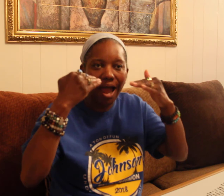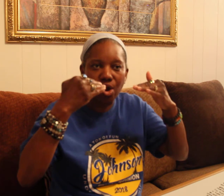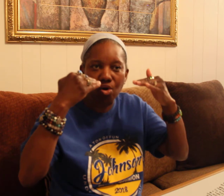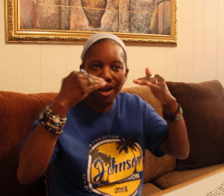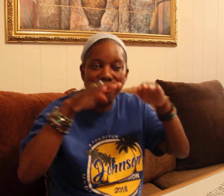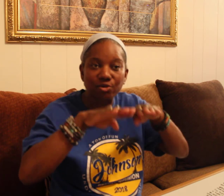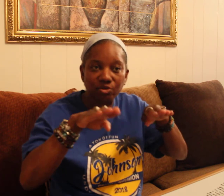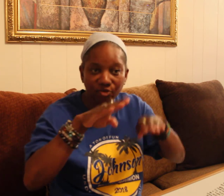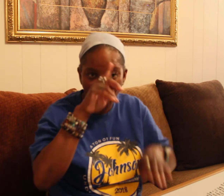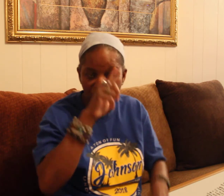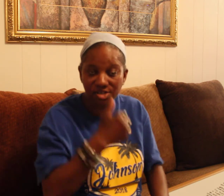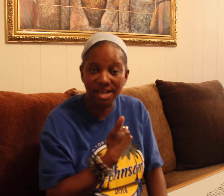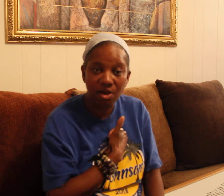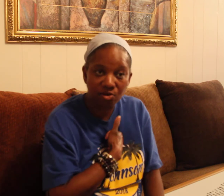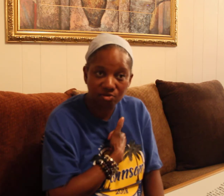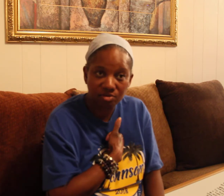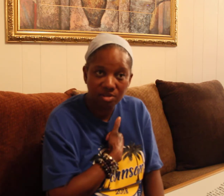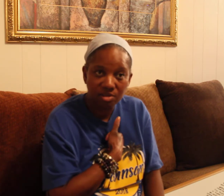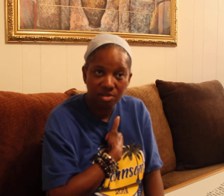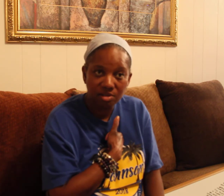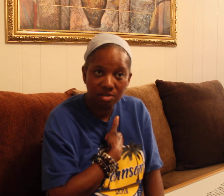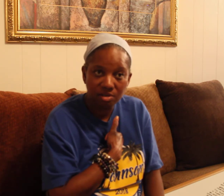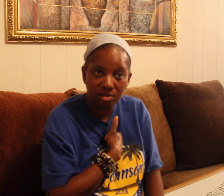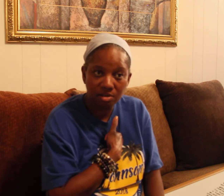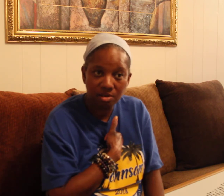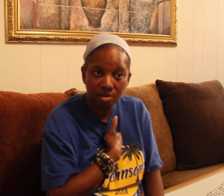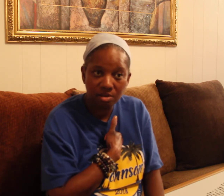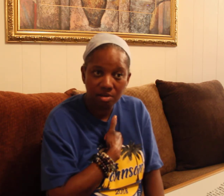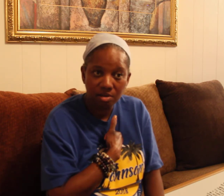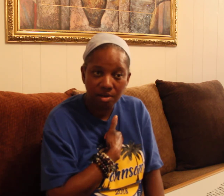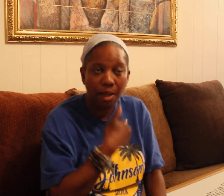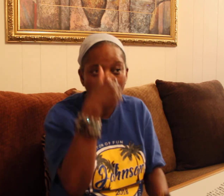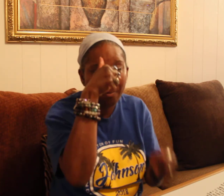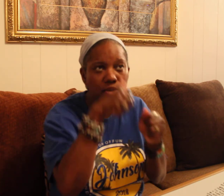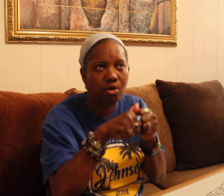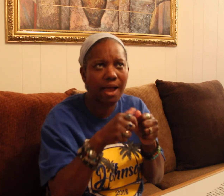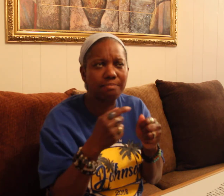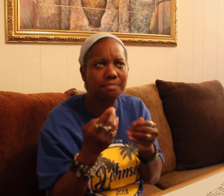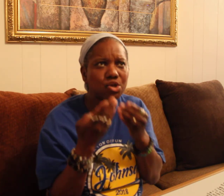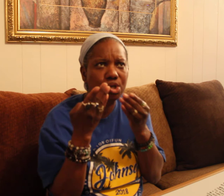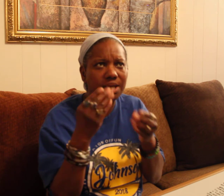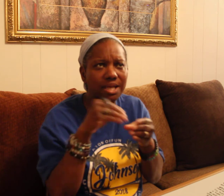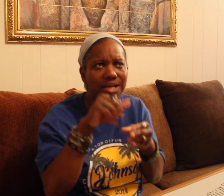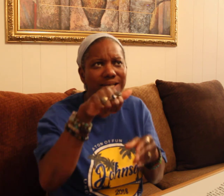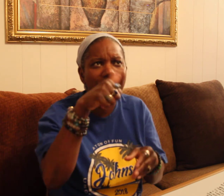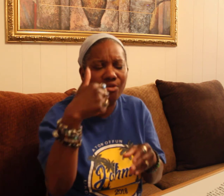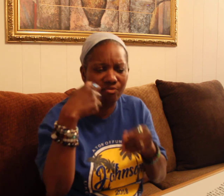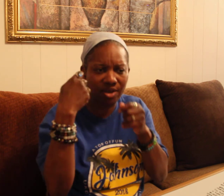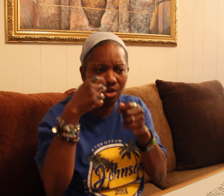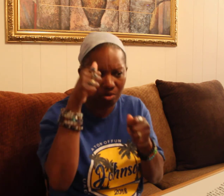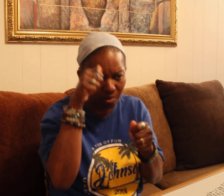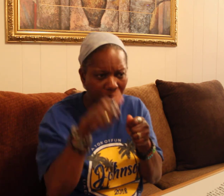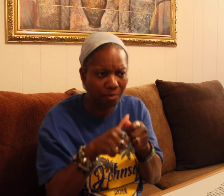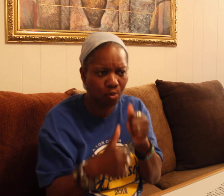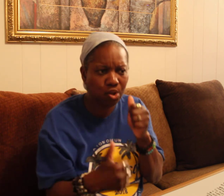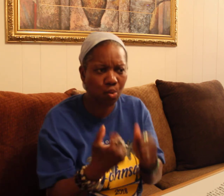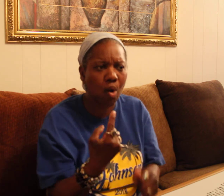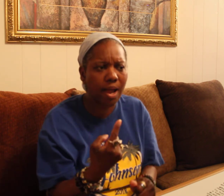higher levels for ourselves. And I remember I mentioned in another video, I don't remember which one,